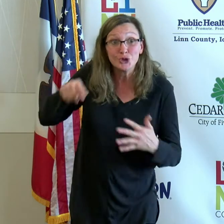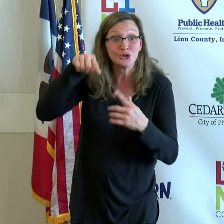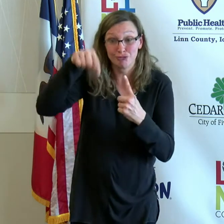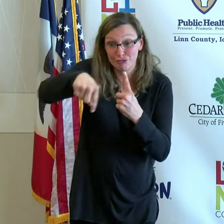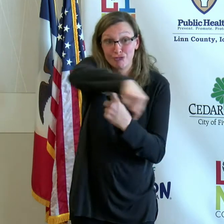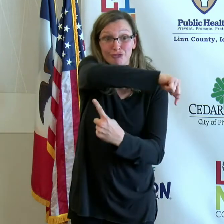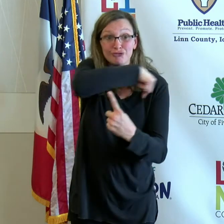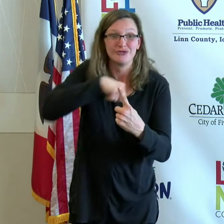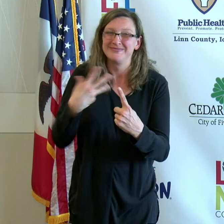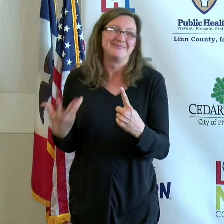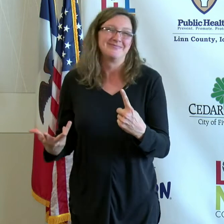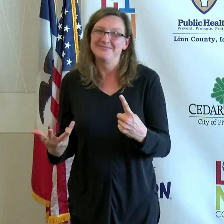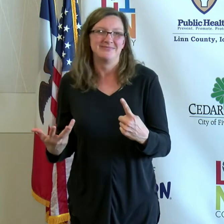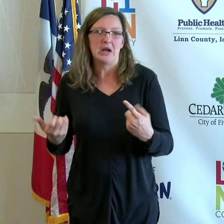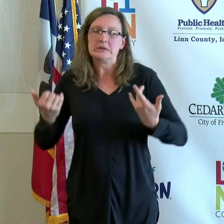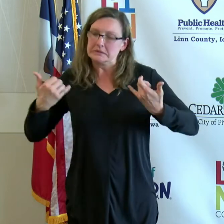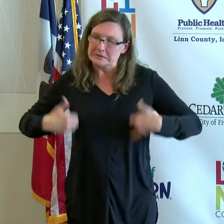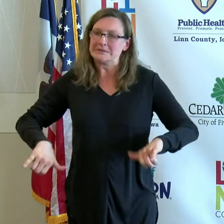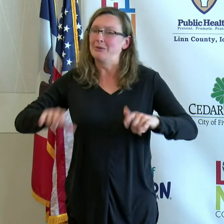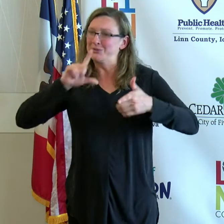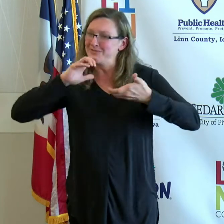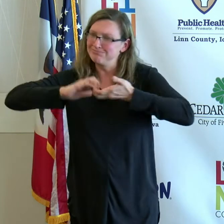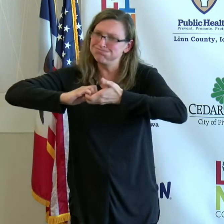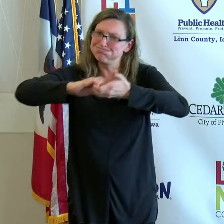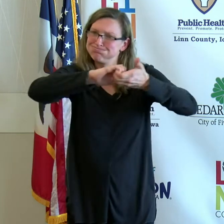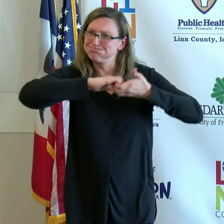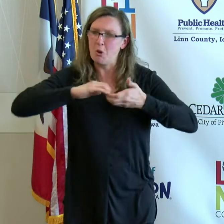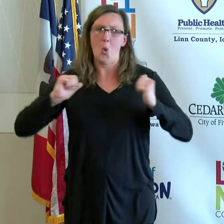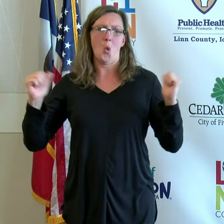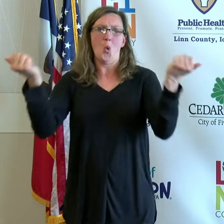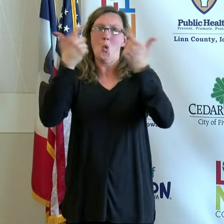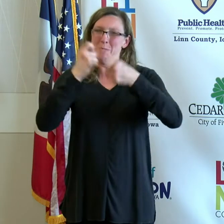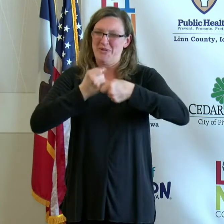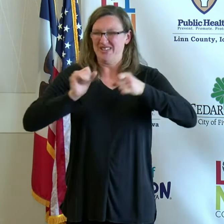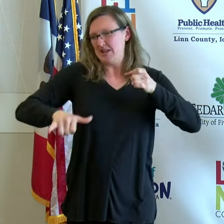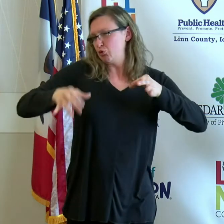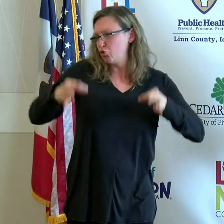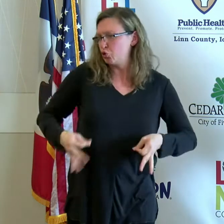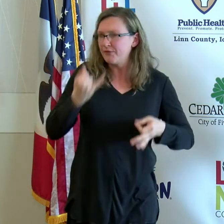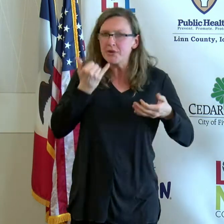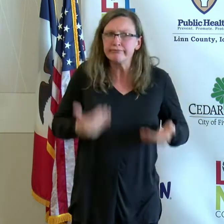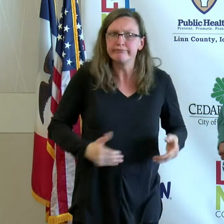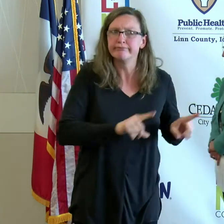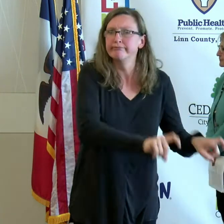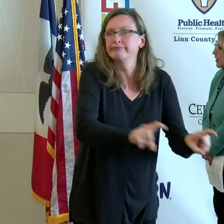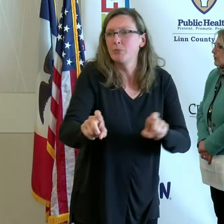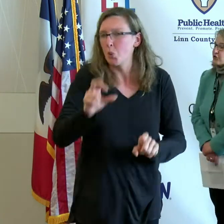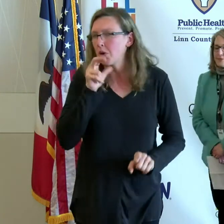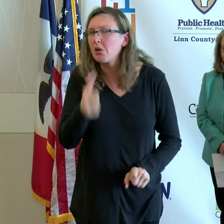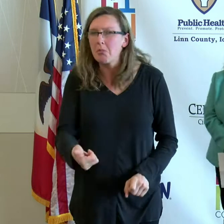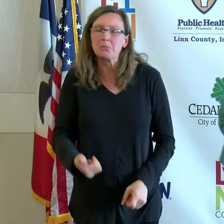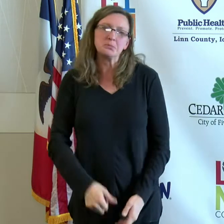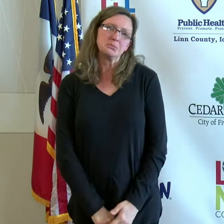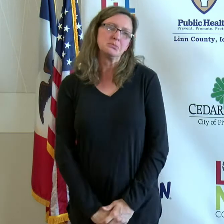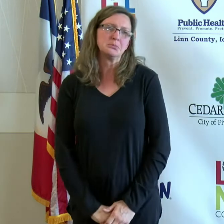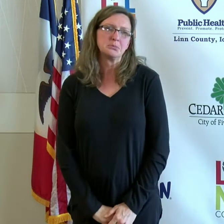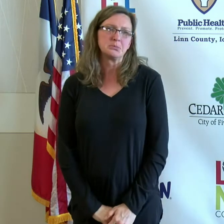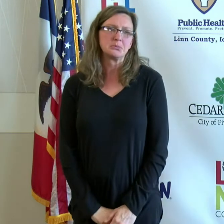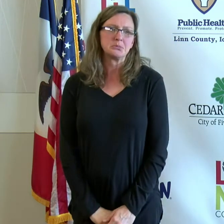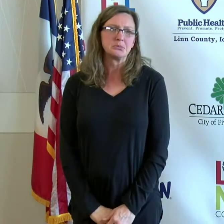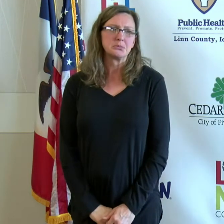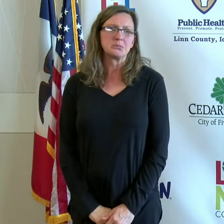individuals regarding Linn County or any other business. Thank you. Oh, sure.